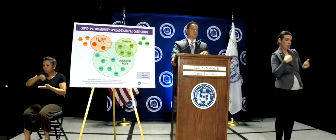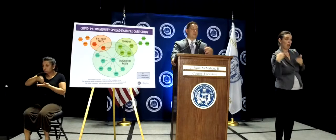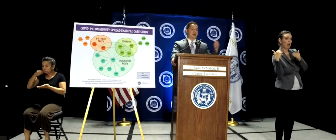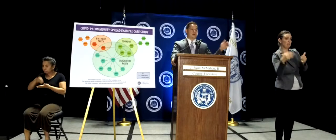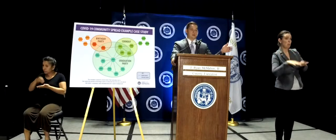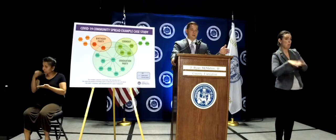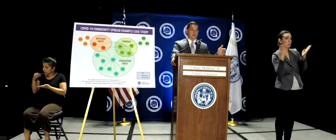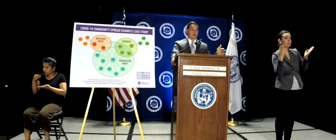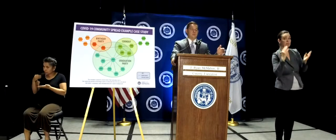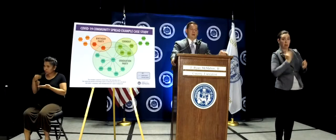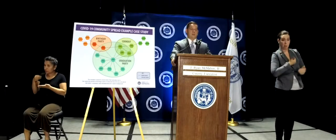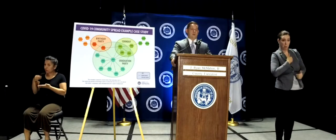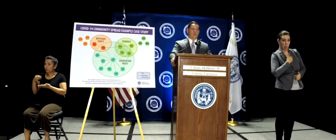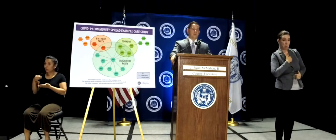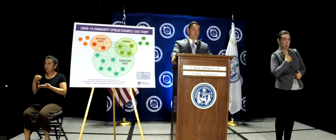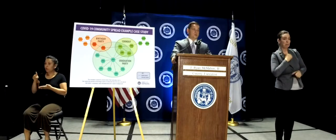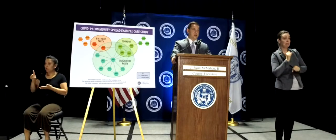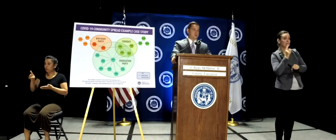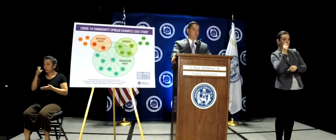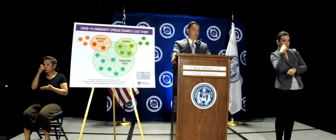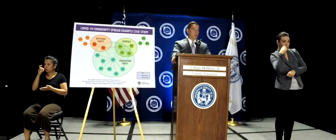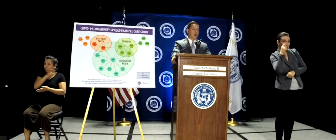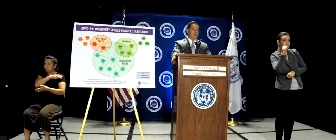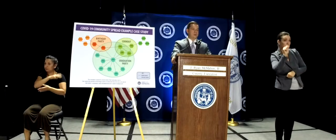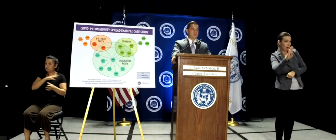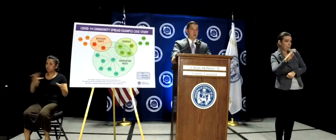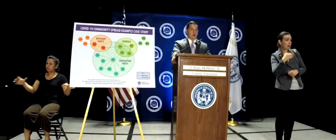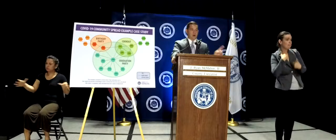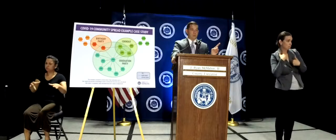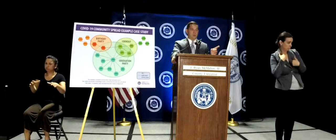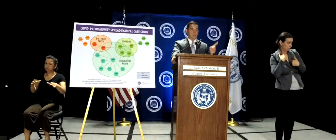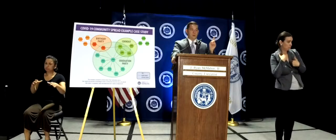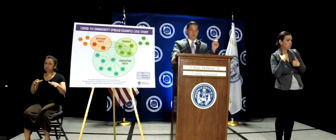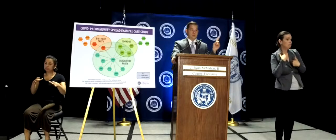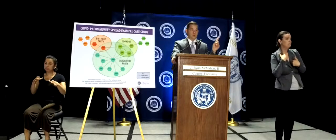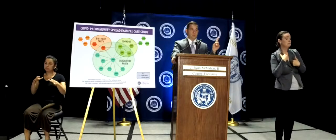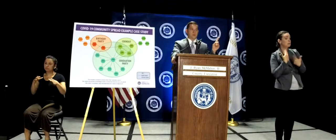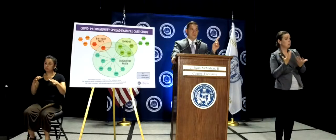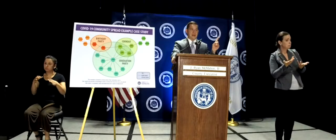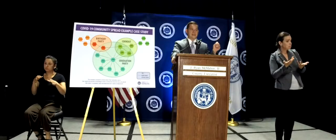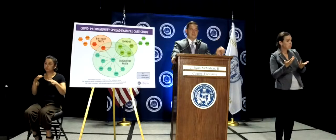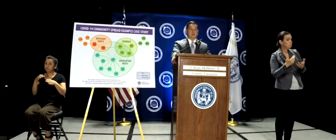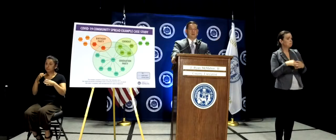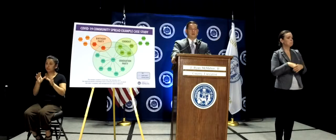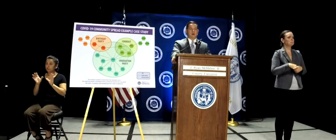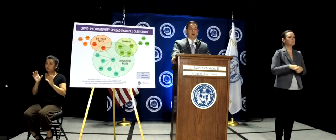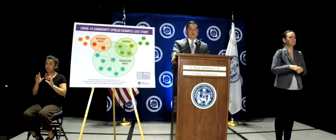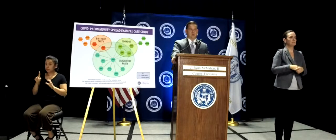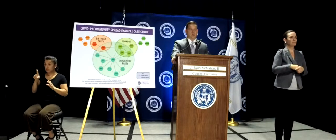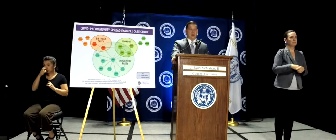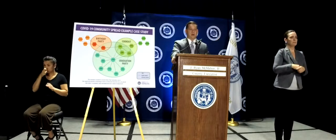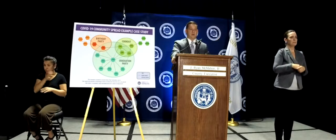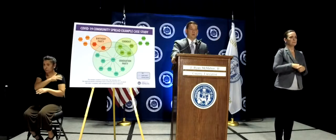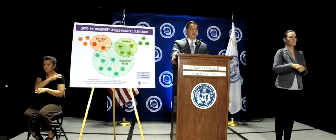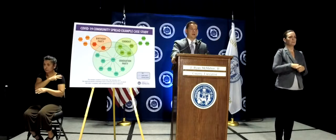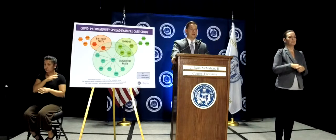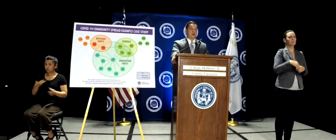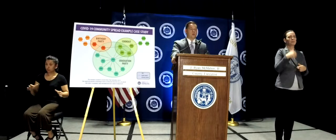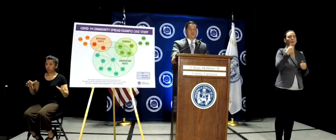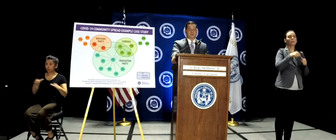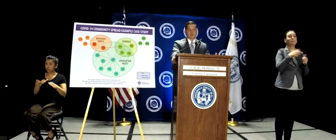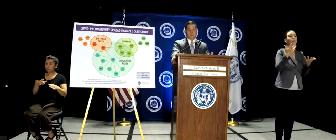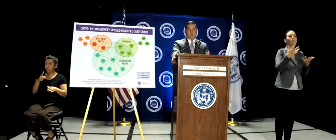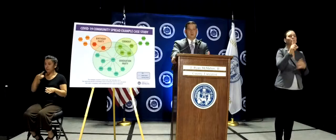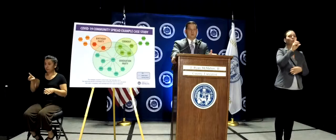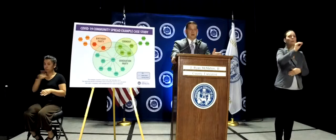So hypothetically, remember the 1%, the rule of 100 people means one person has it. So how do you eliminate